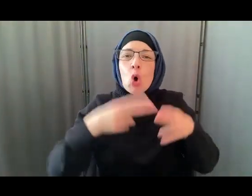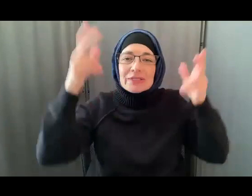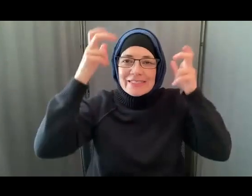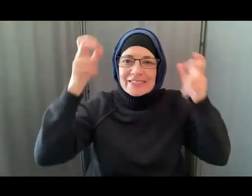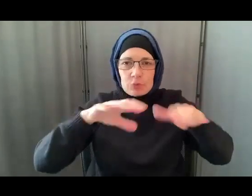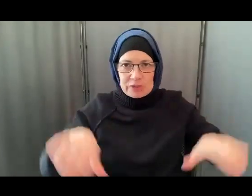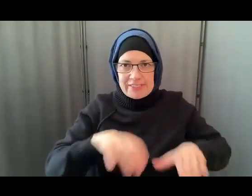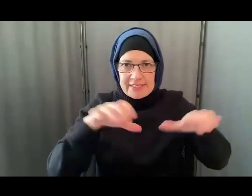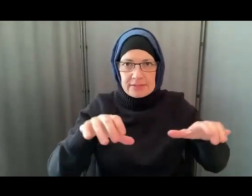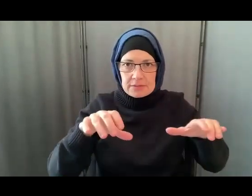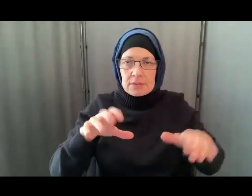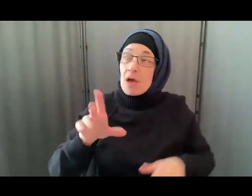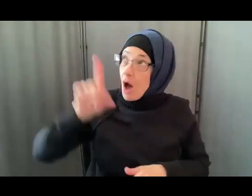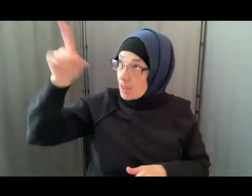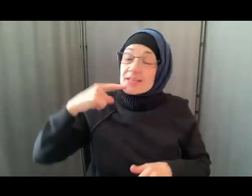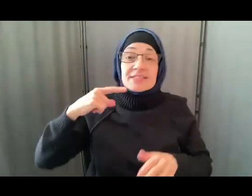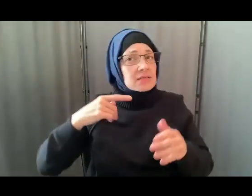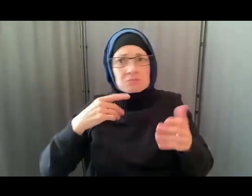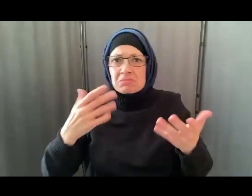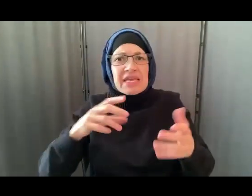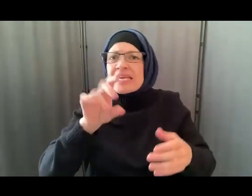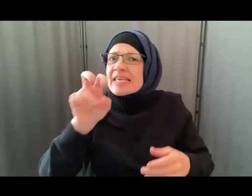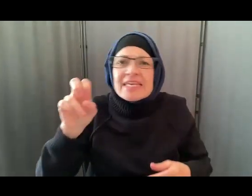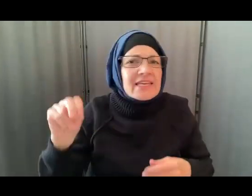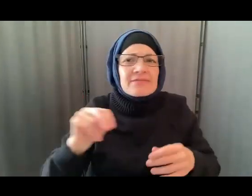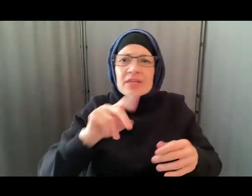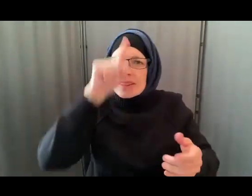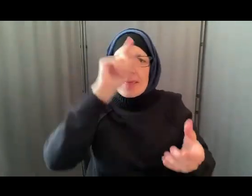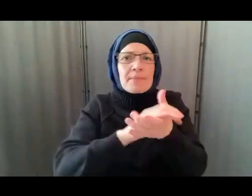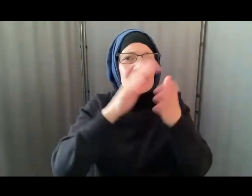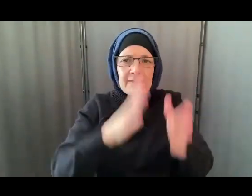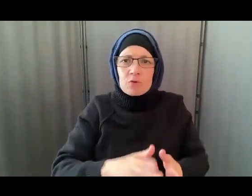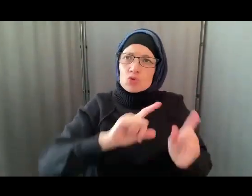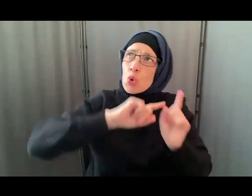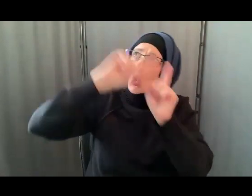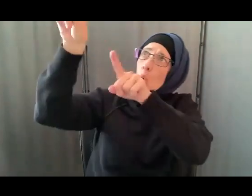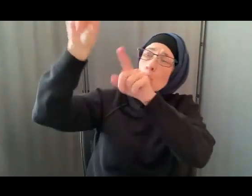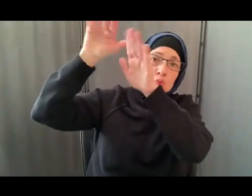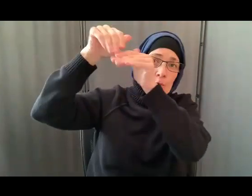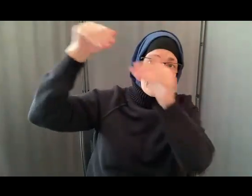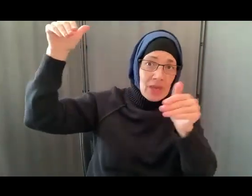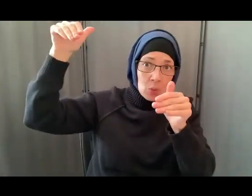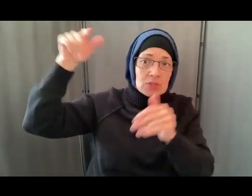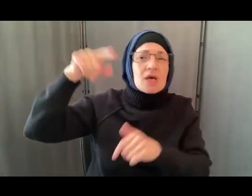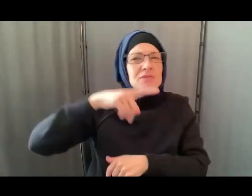into paradise, they have sins to be forgiven.